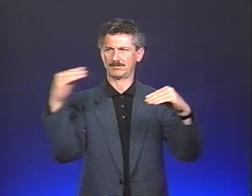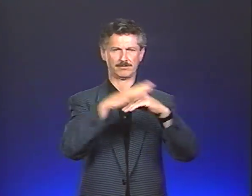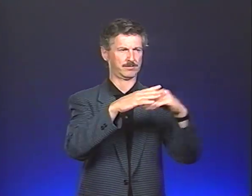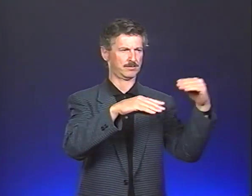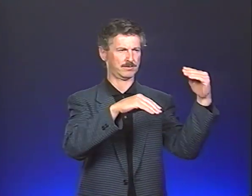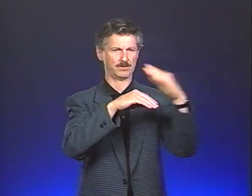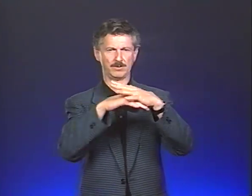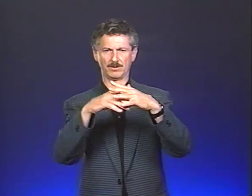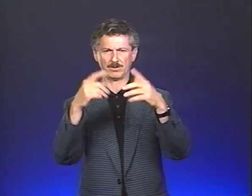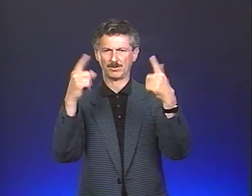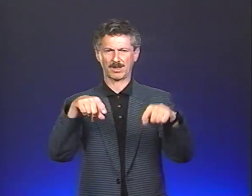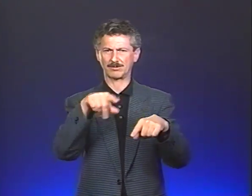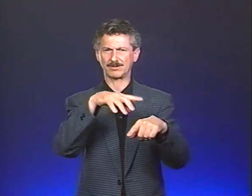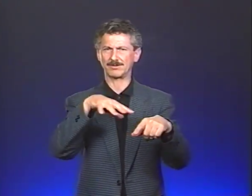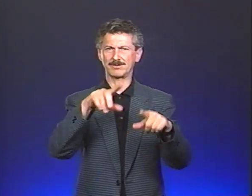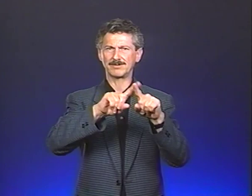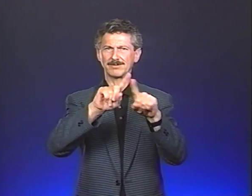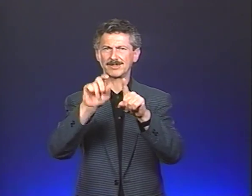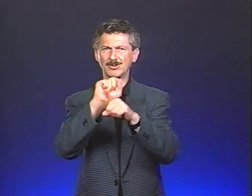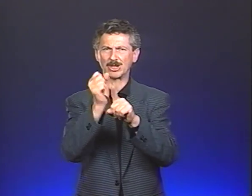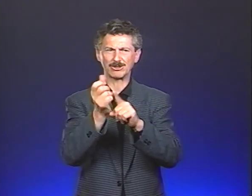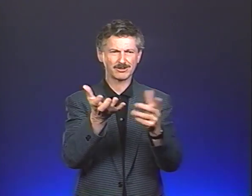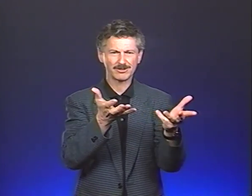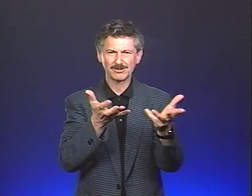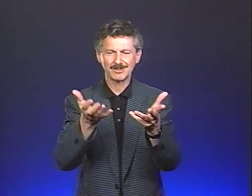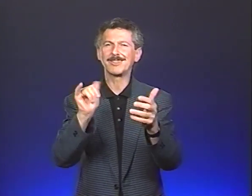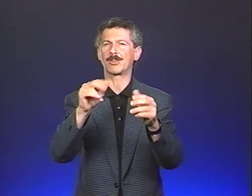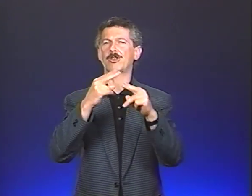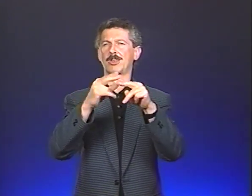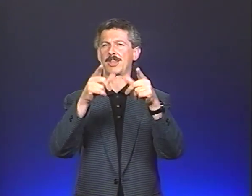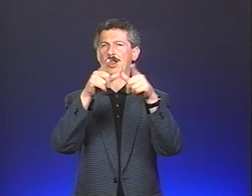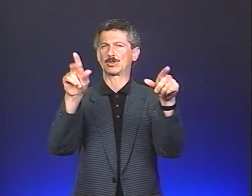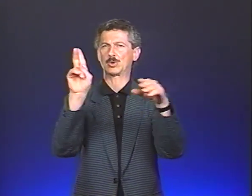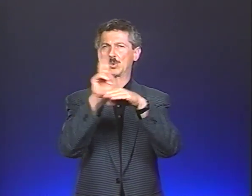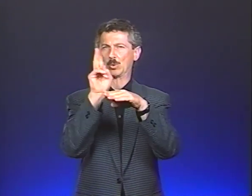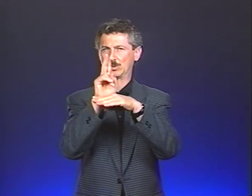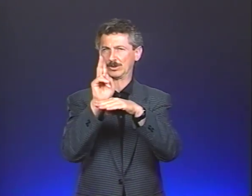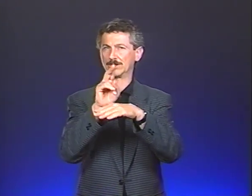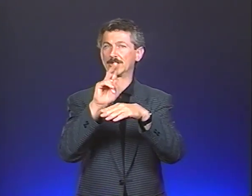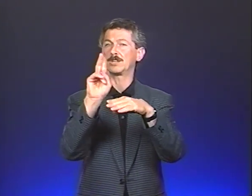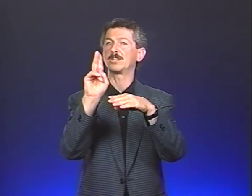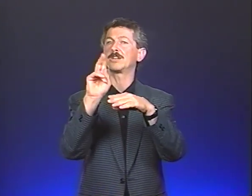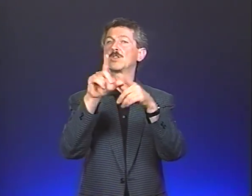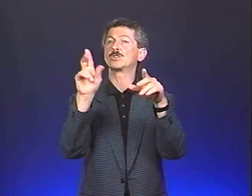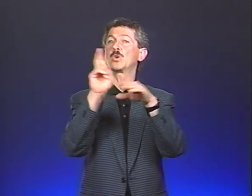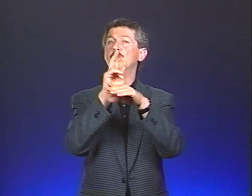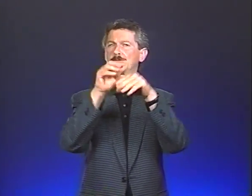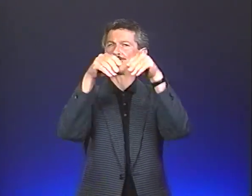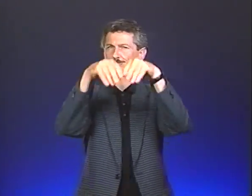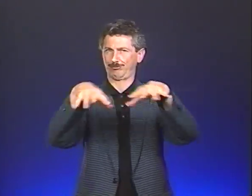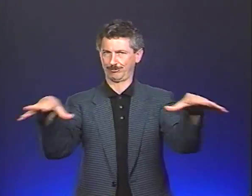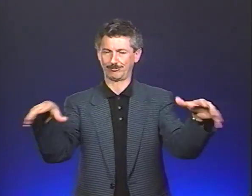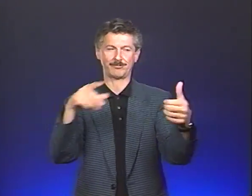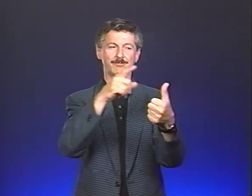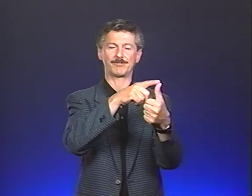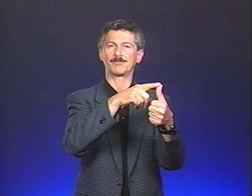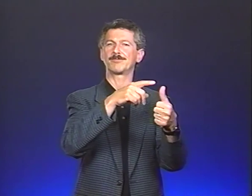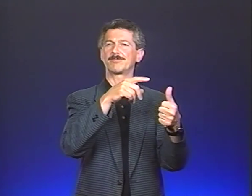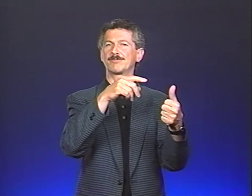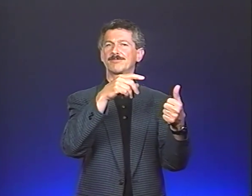how these structures affect what people do when they communicate. And this domain is called language use. There are many